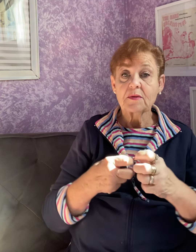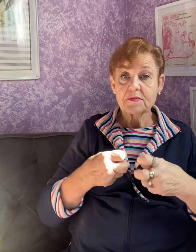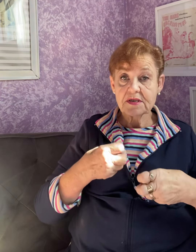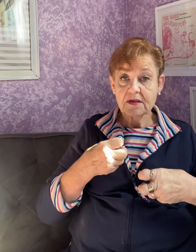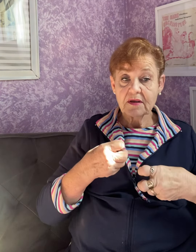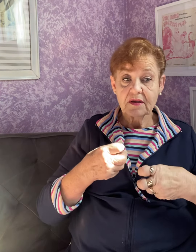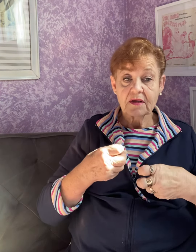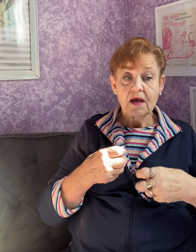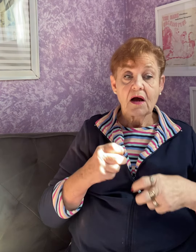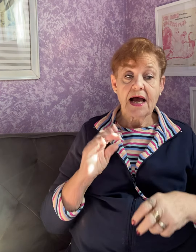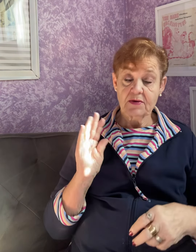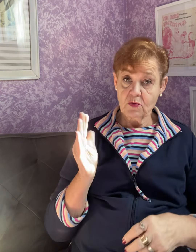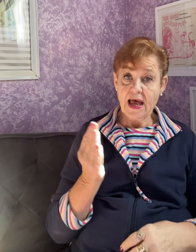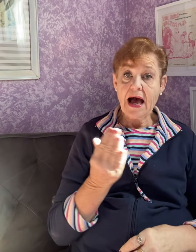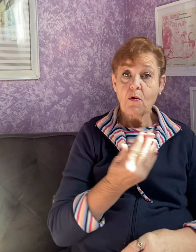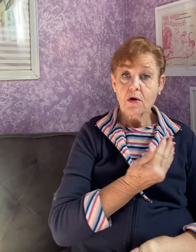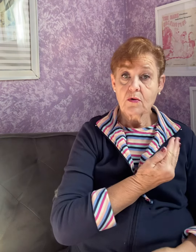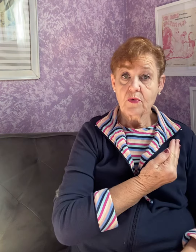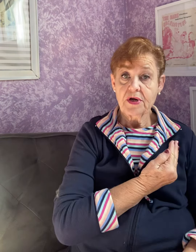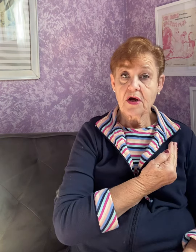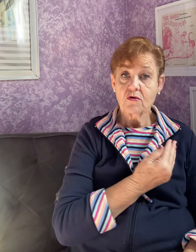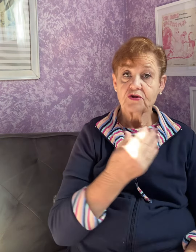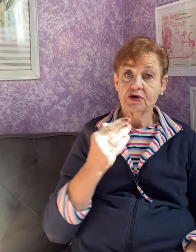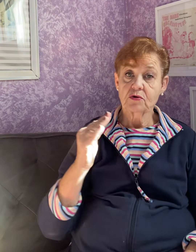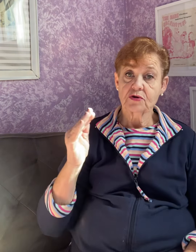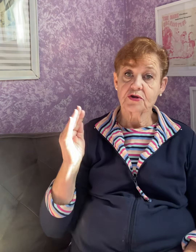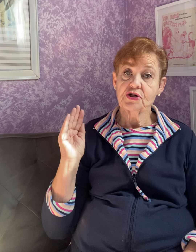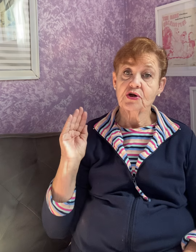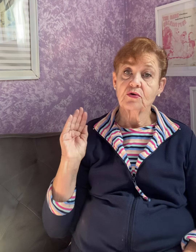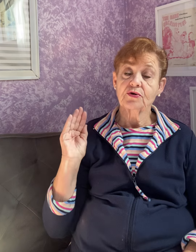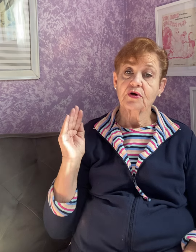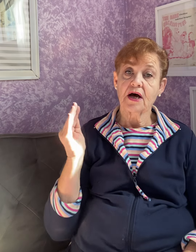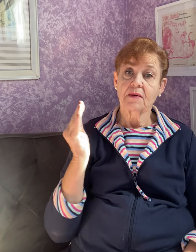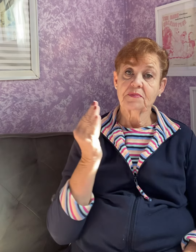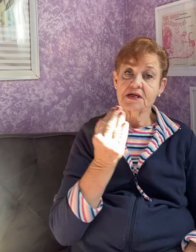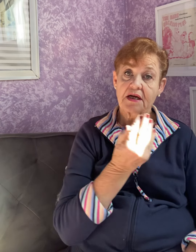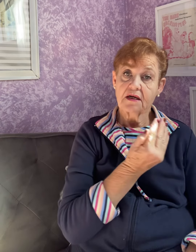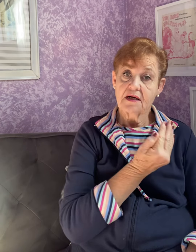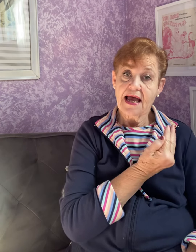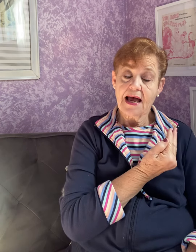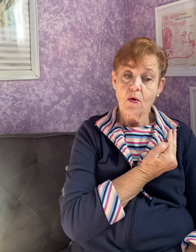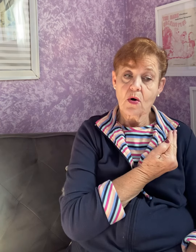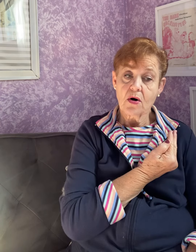problems. Our, we know, shoulder to shoulder, cupped in. Our